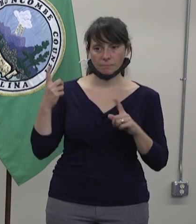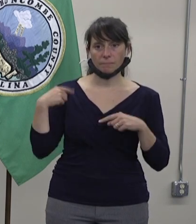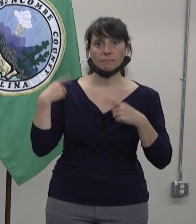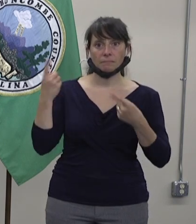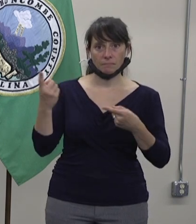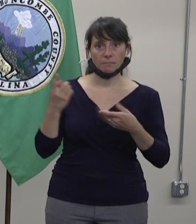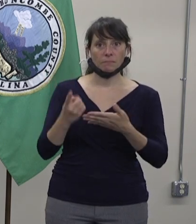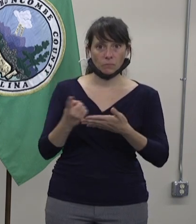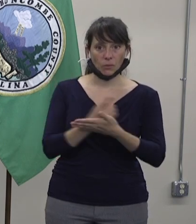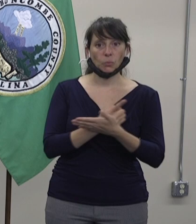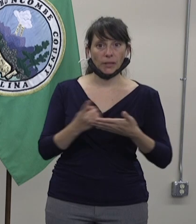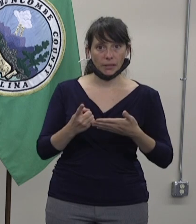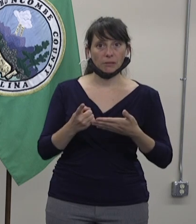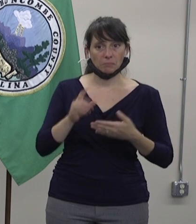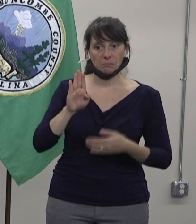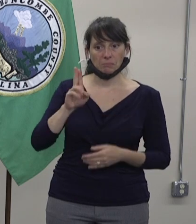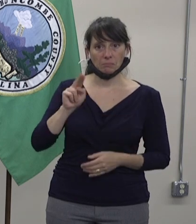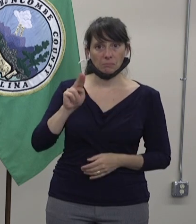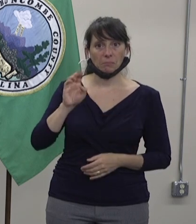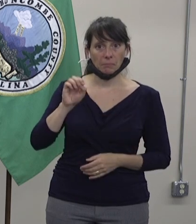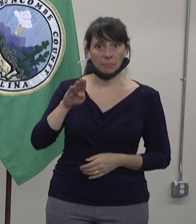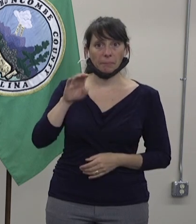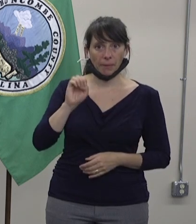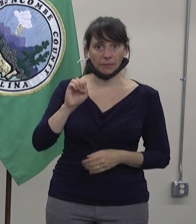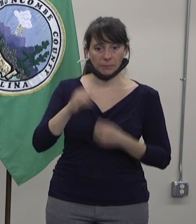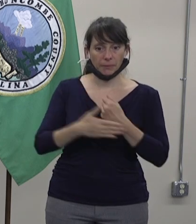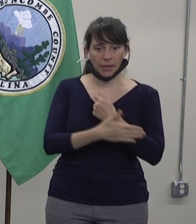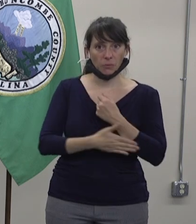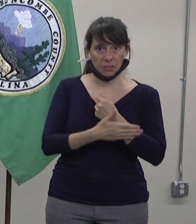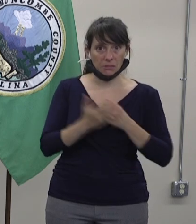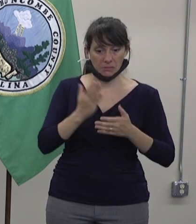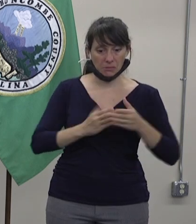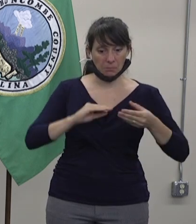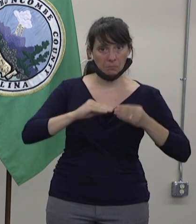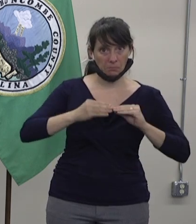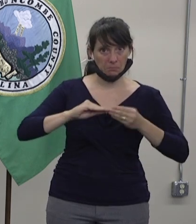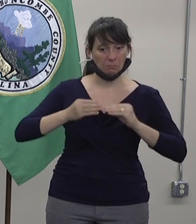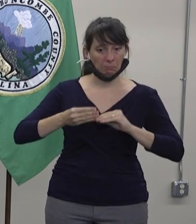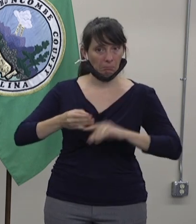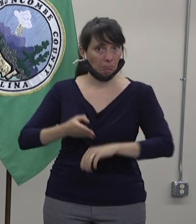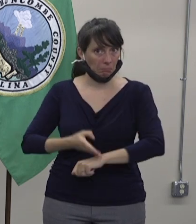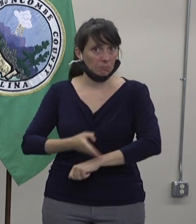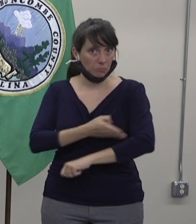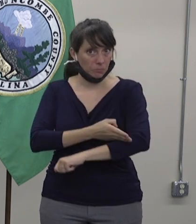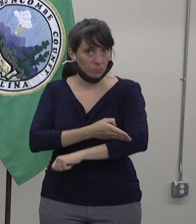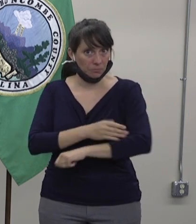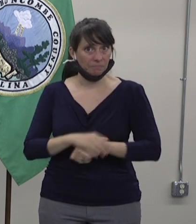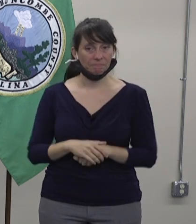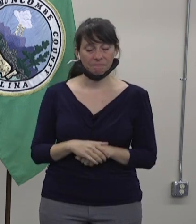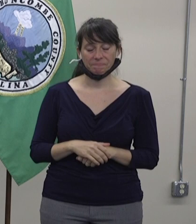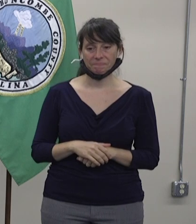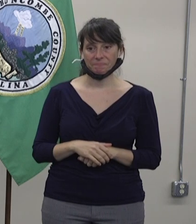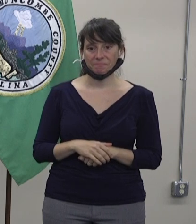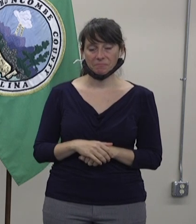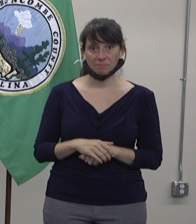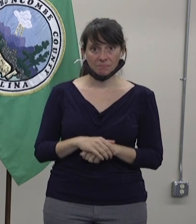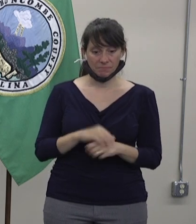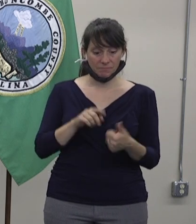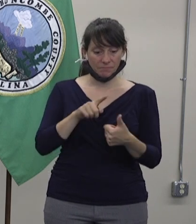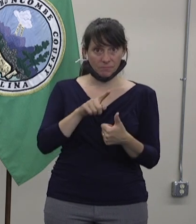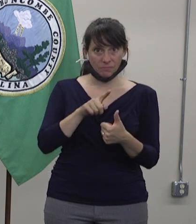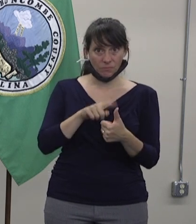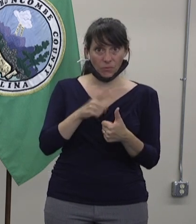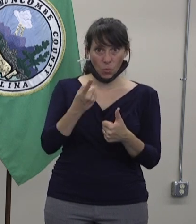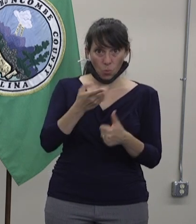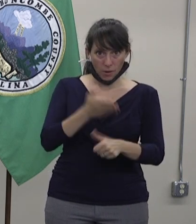improvement in Buncombe County in some important COVID-19 data and trends. First, we have seen a decrease